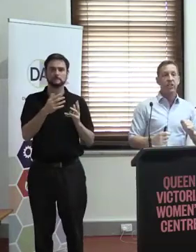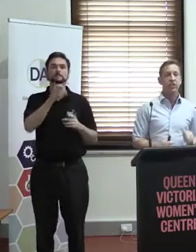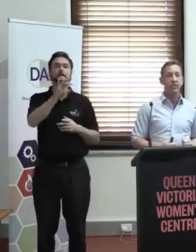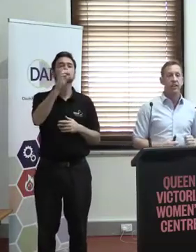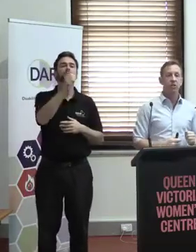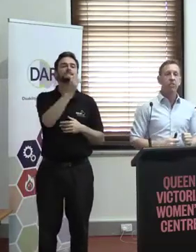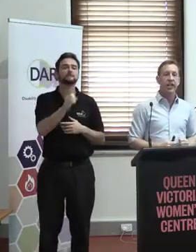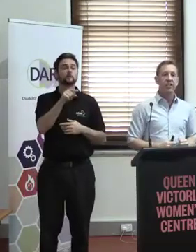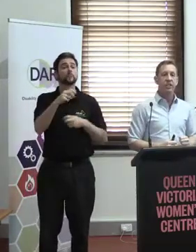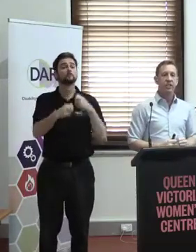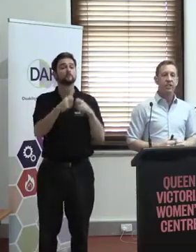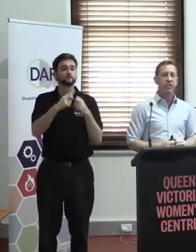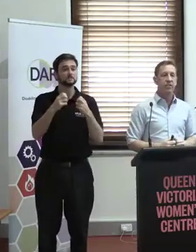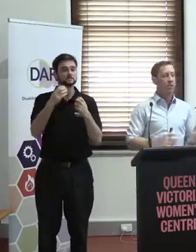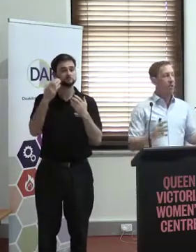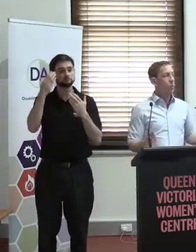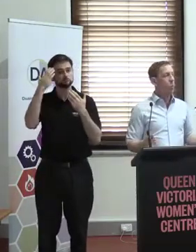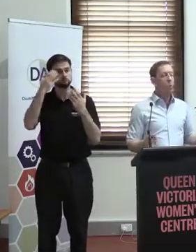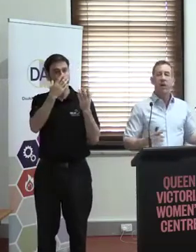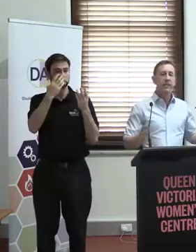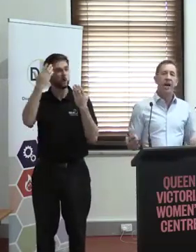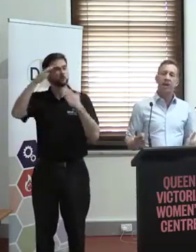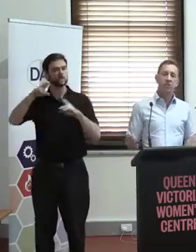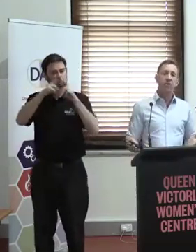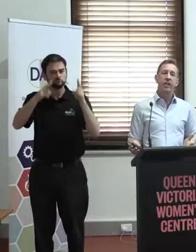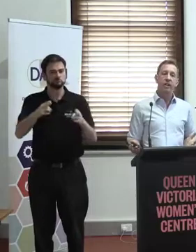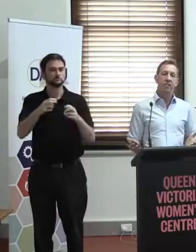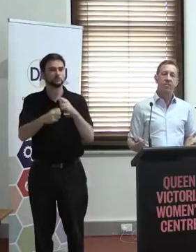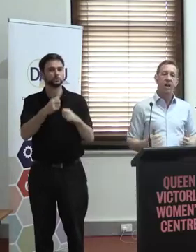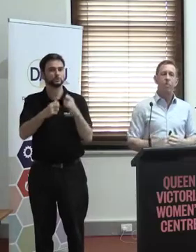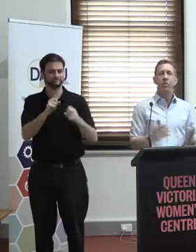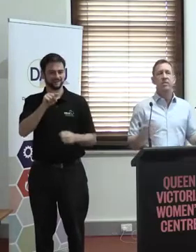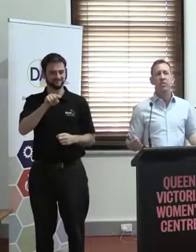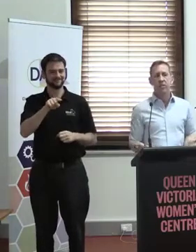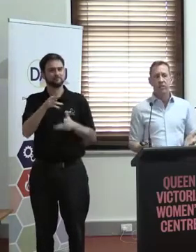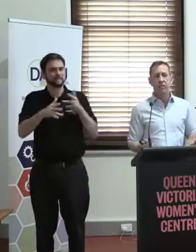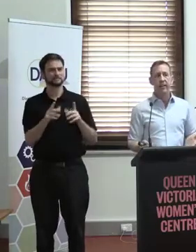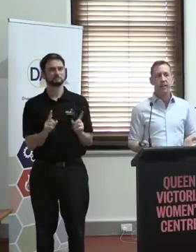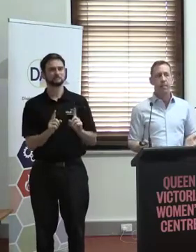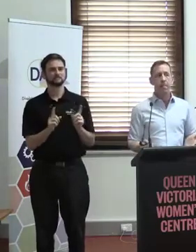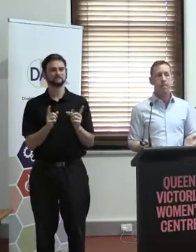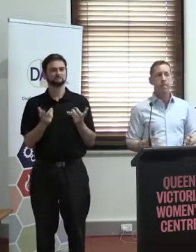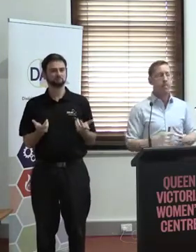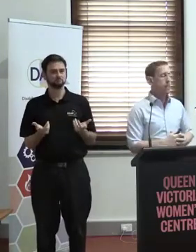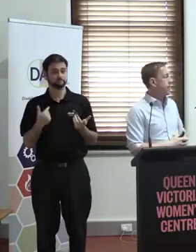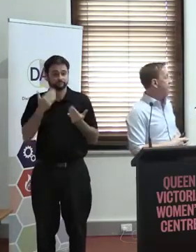10% of the issues are accommodation issues, what is that including and what is it not including?